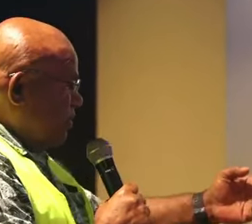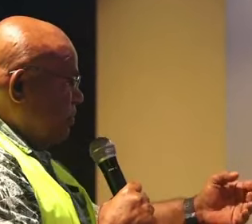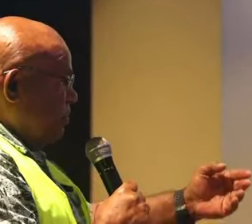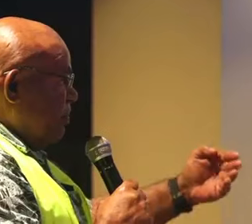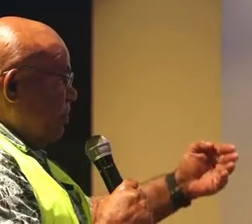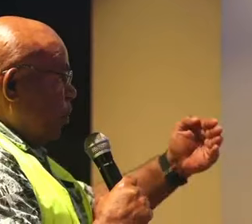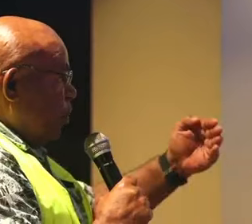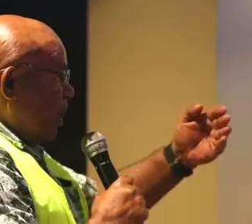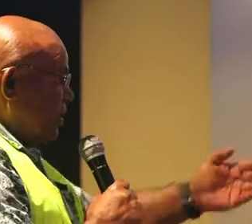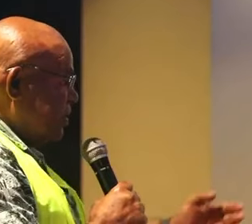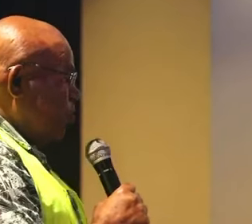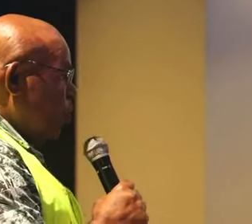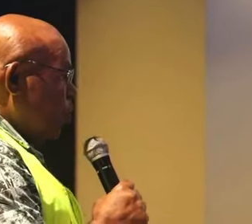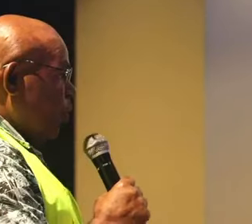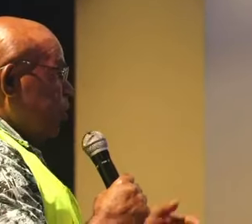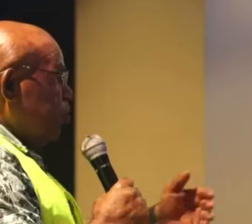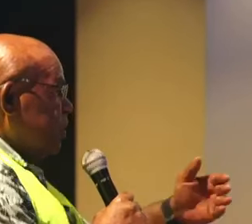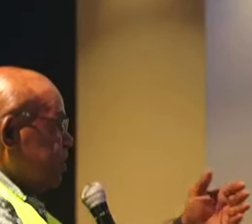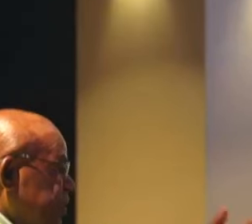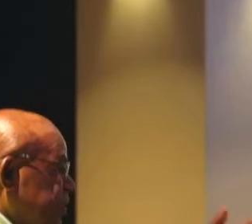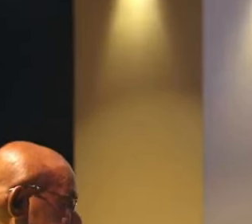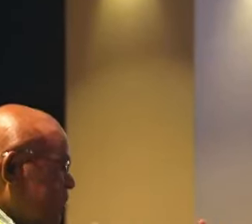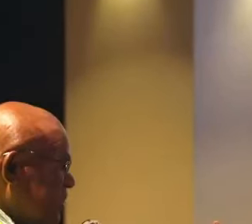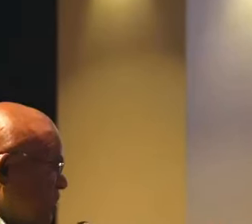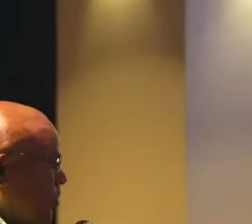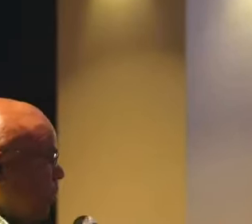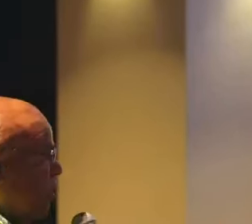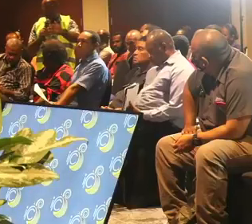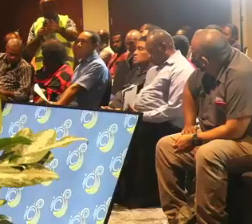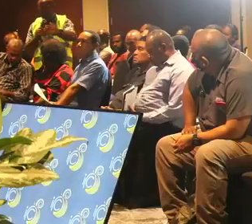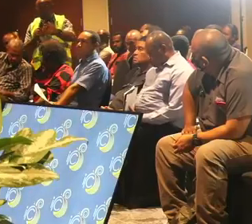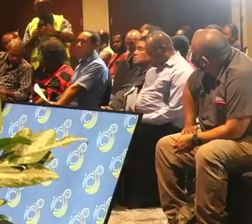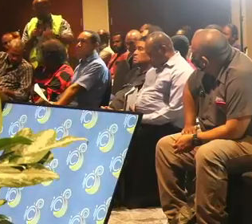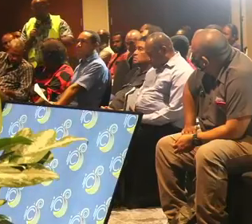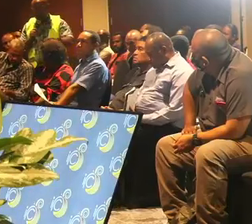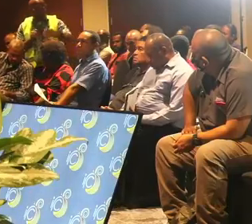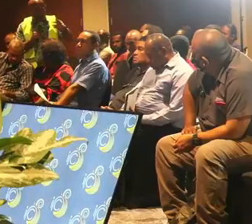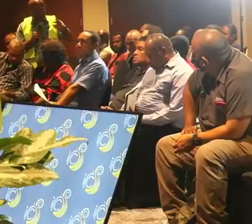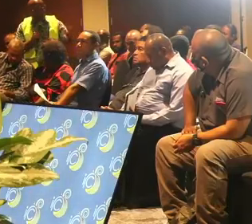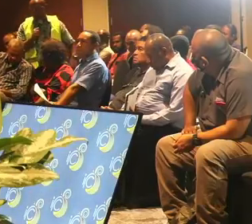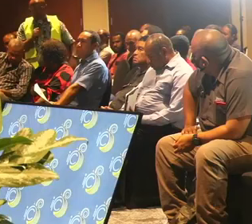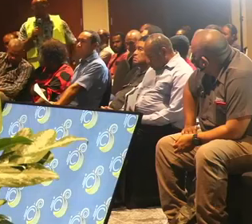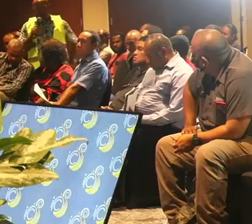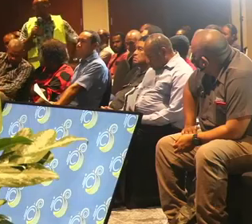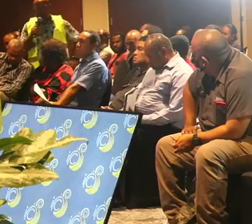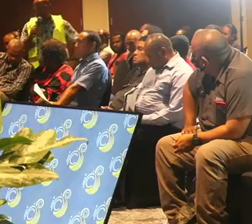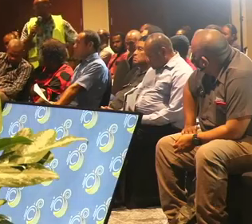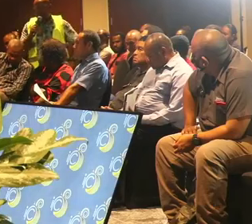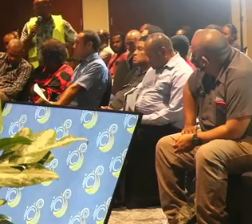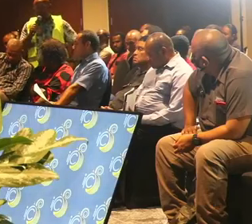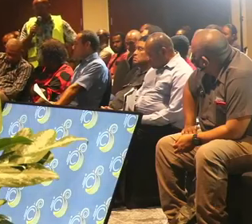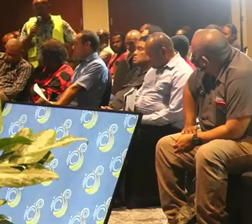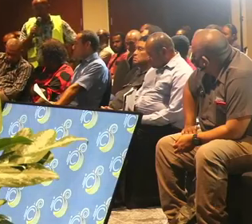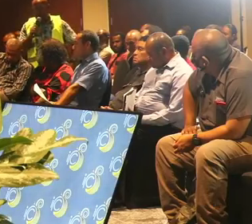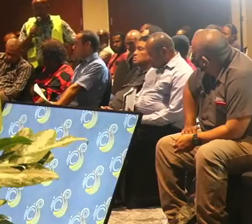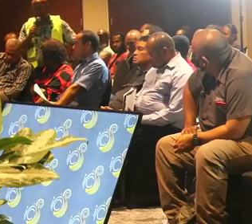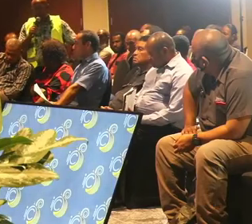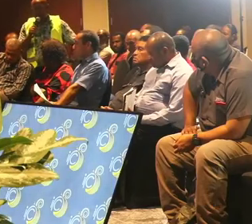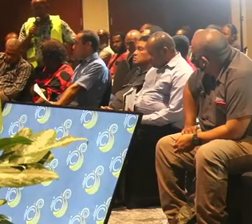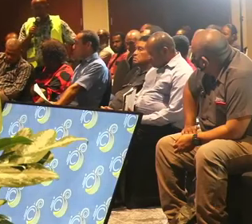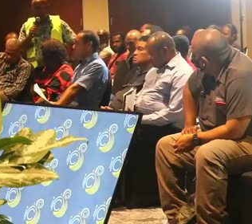him or license or. You plus a registering business loan. All foreigners were all come occupy more businesses. All Papua New